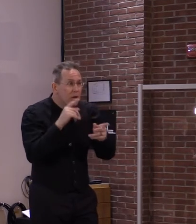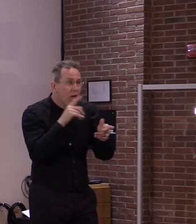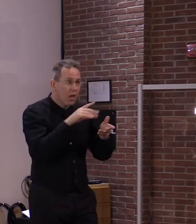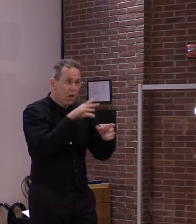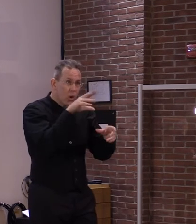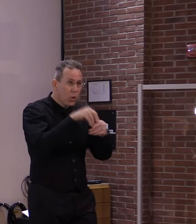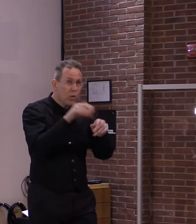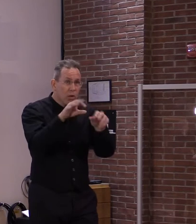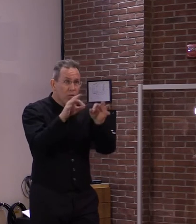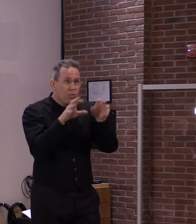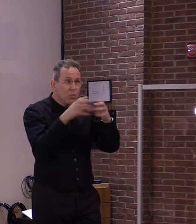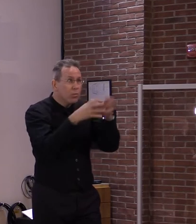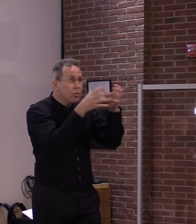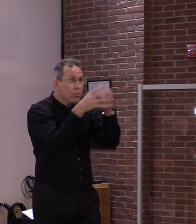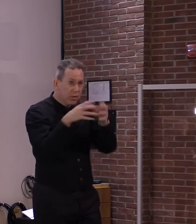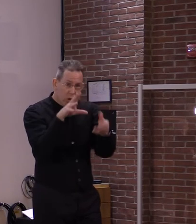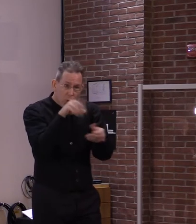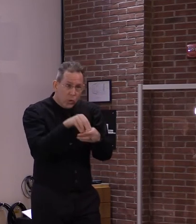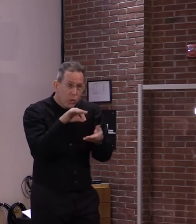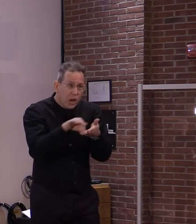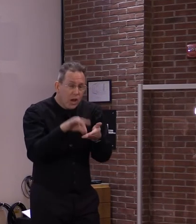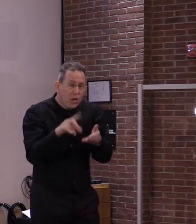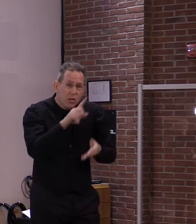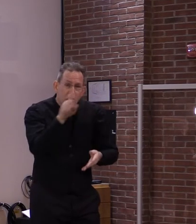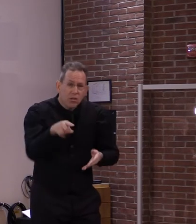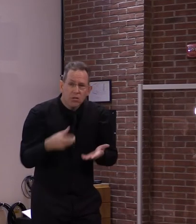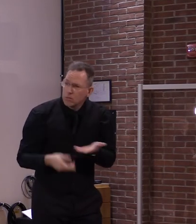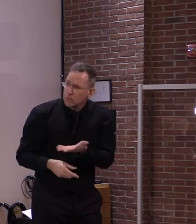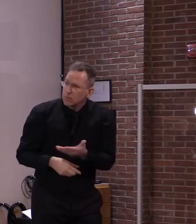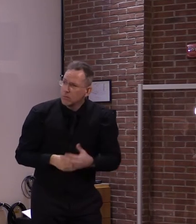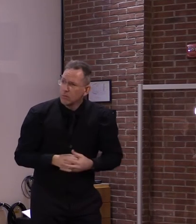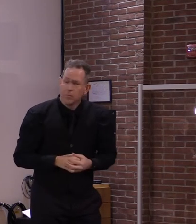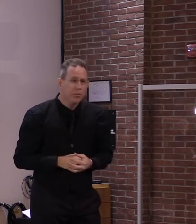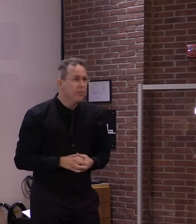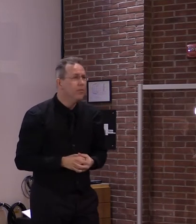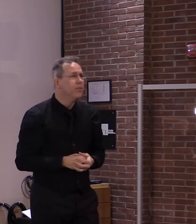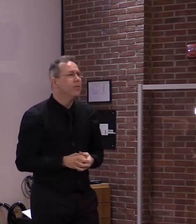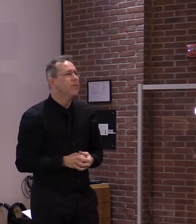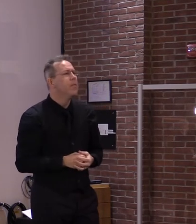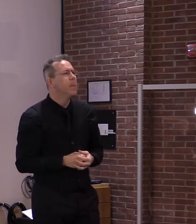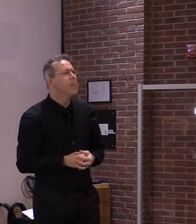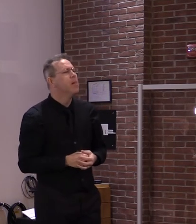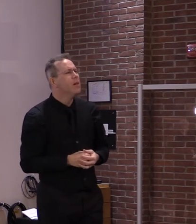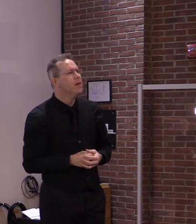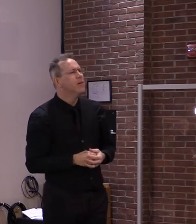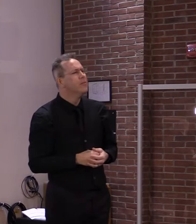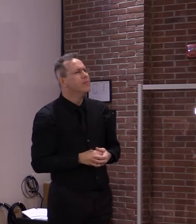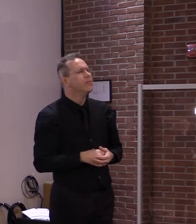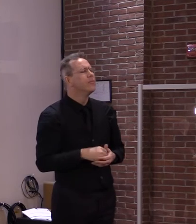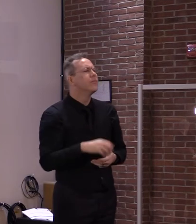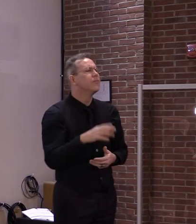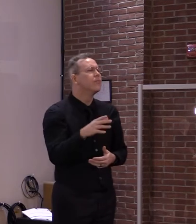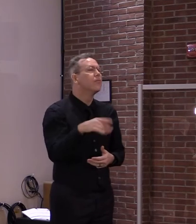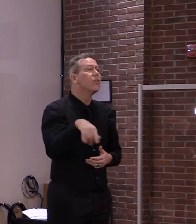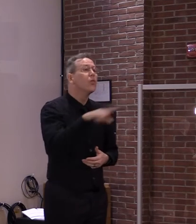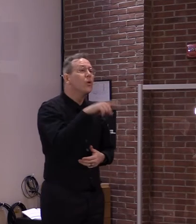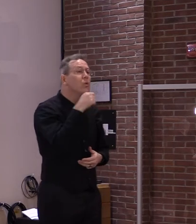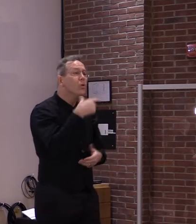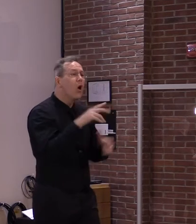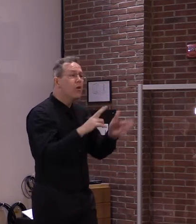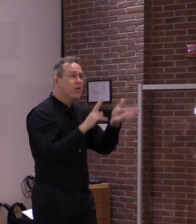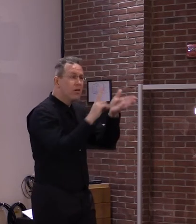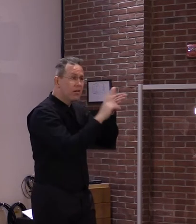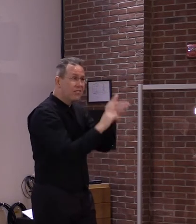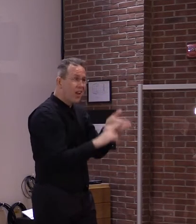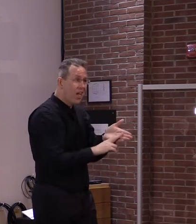we we presume when people come in to get their 1a vaccine through the hospital and then the hospital administers